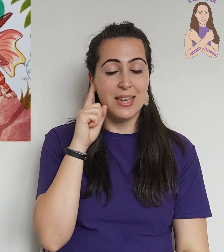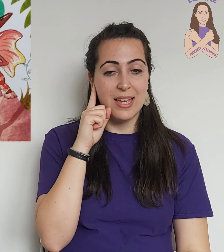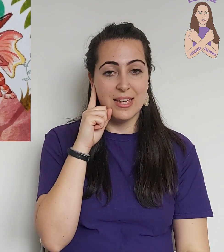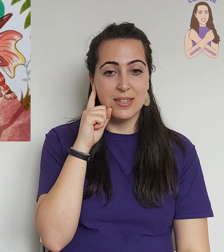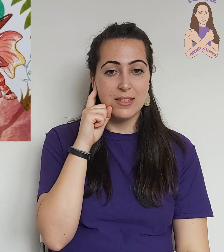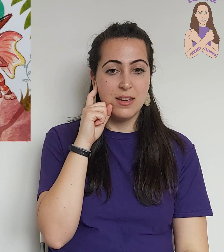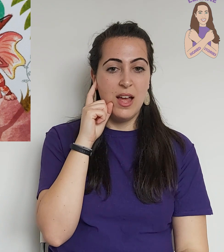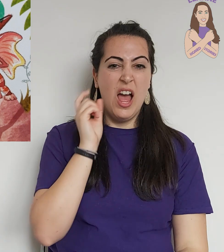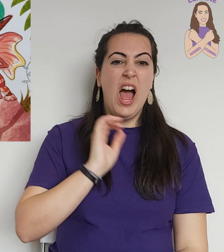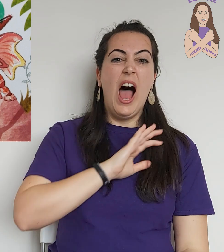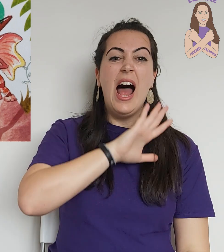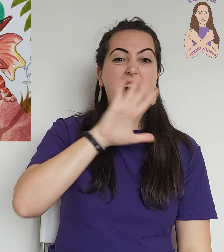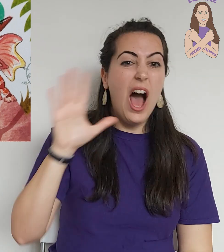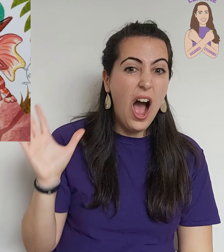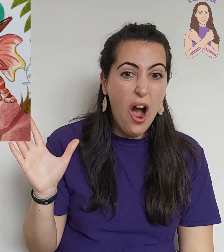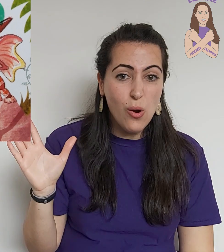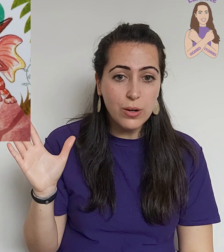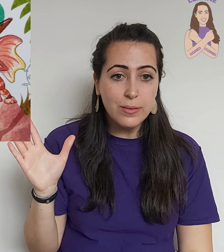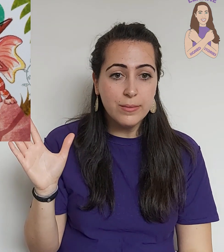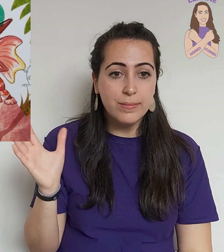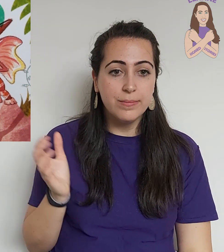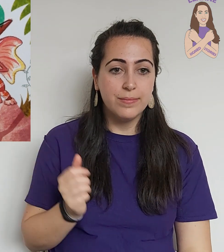ears. Hello!